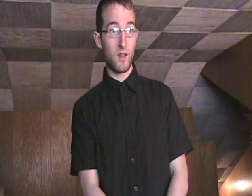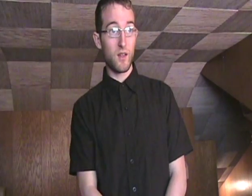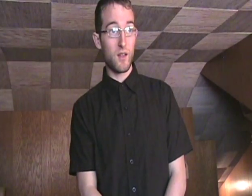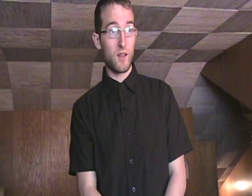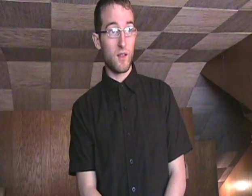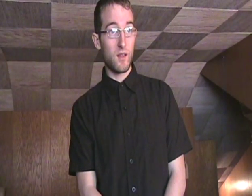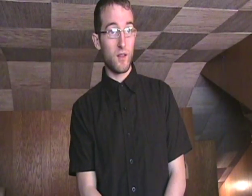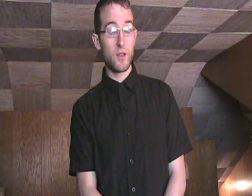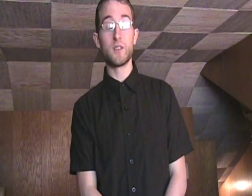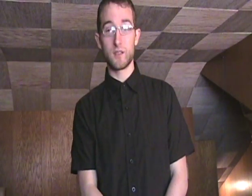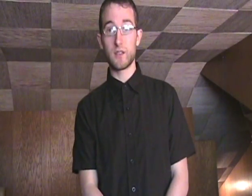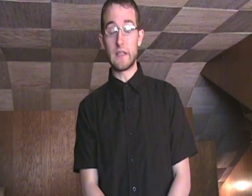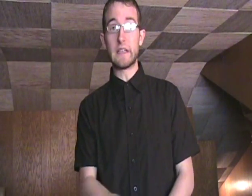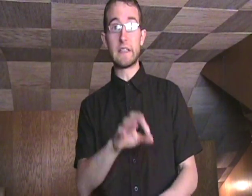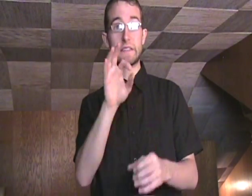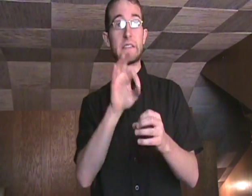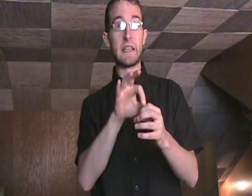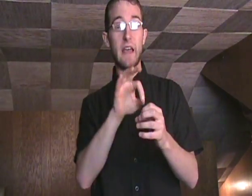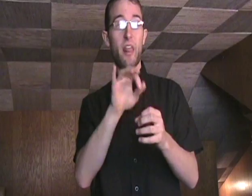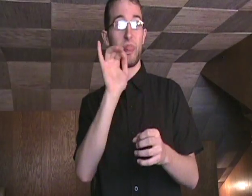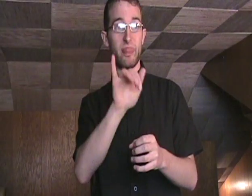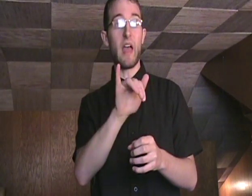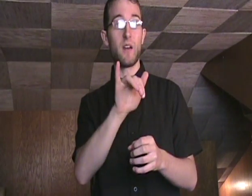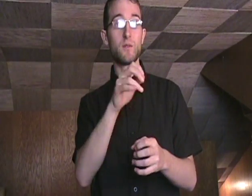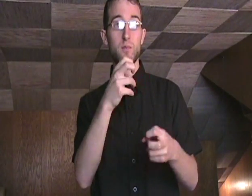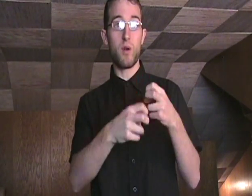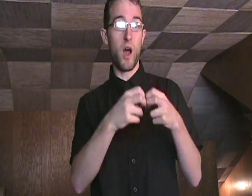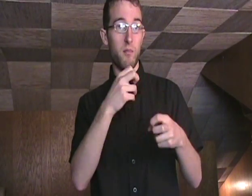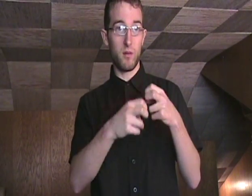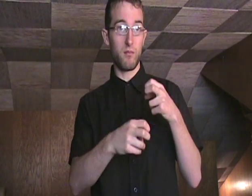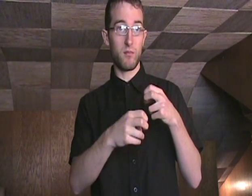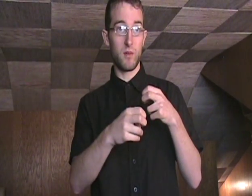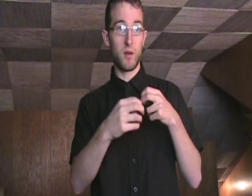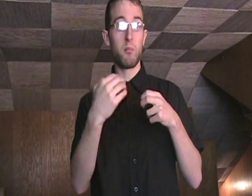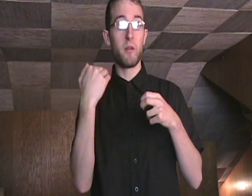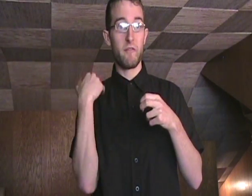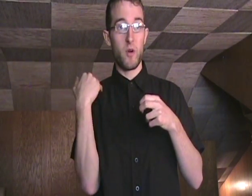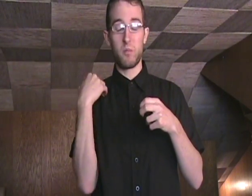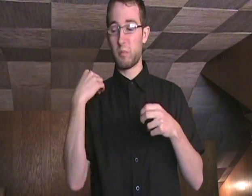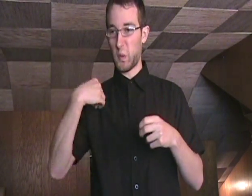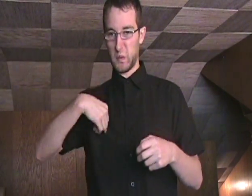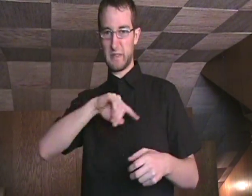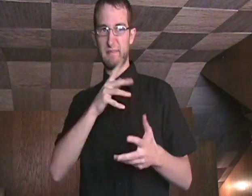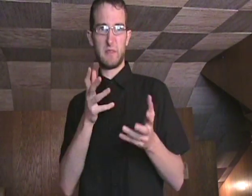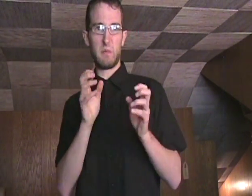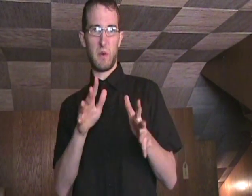Okay, tea was a problem earlier, wasn't it? We didn't want to pay that tax on tea. Cents.